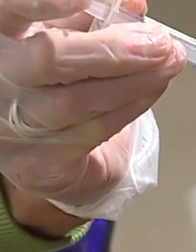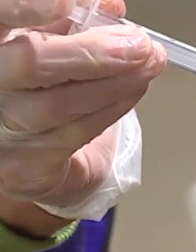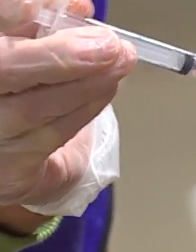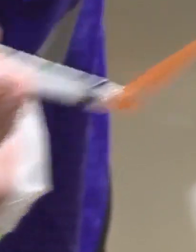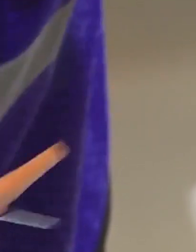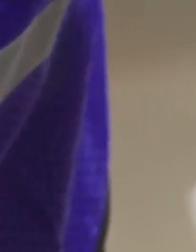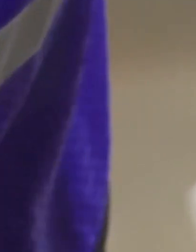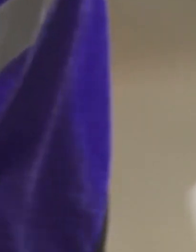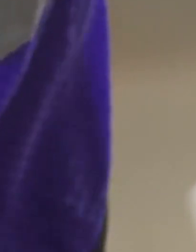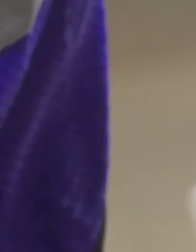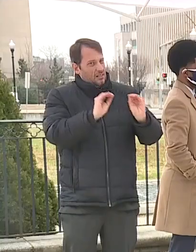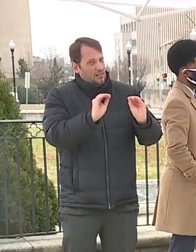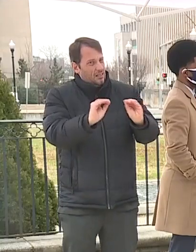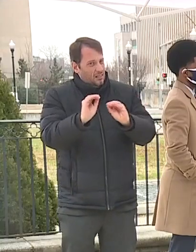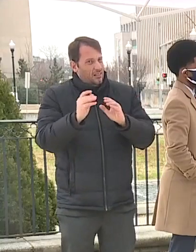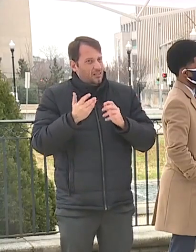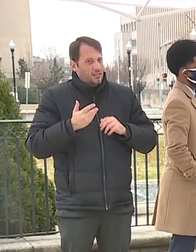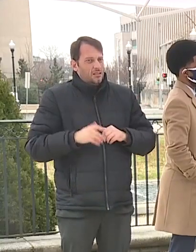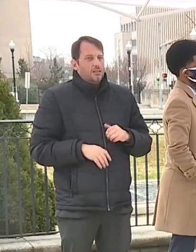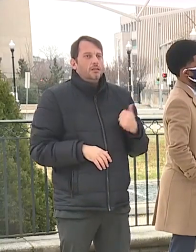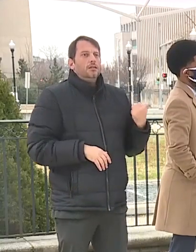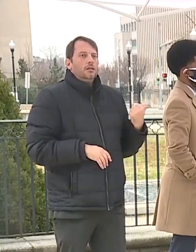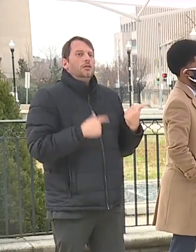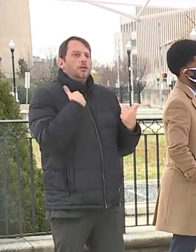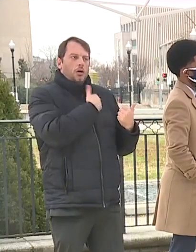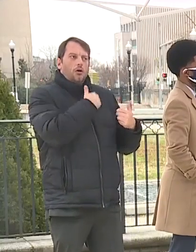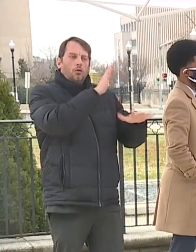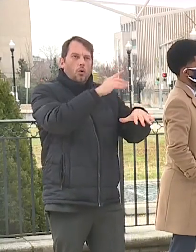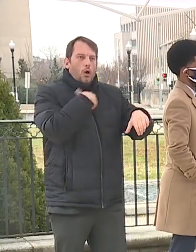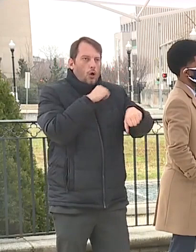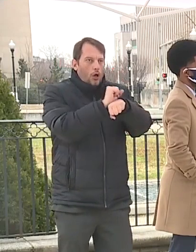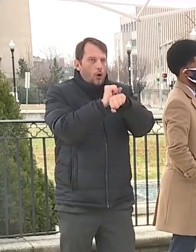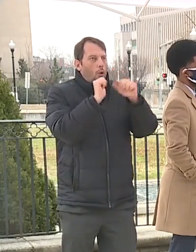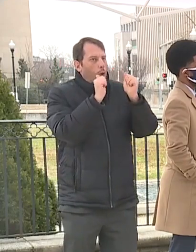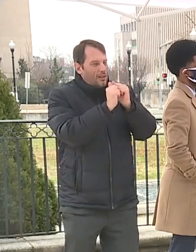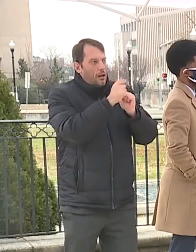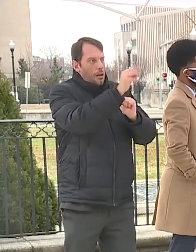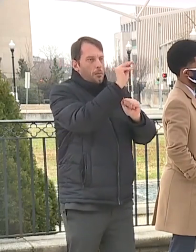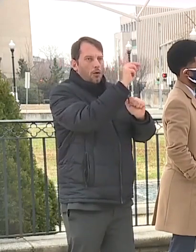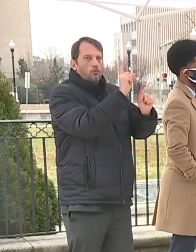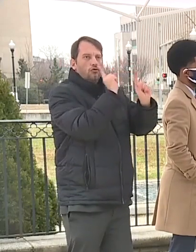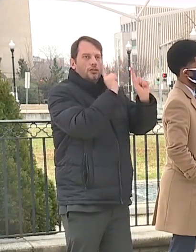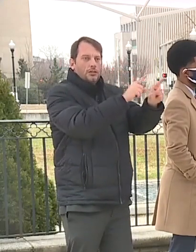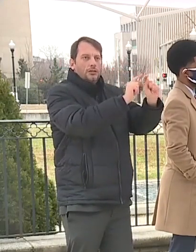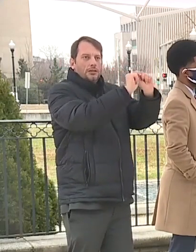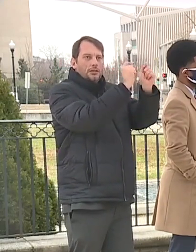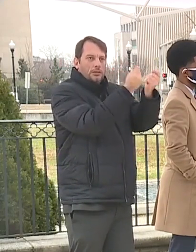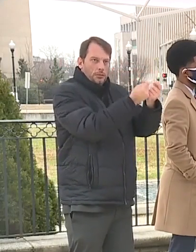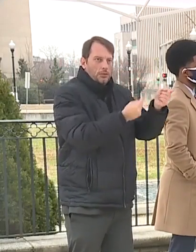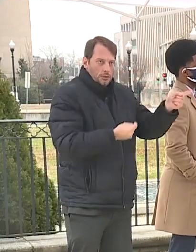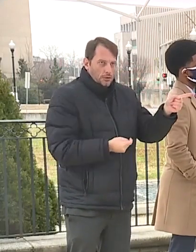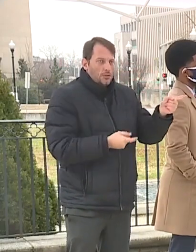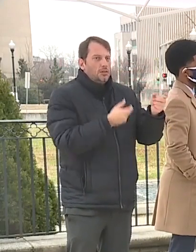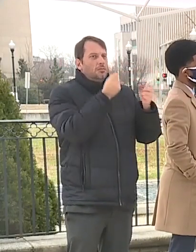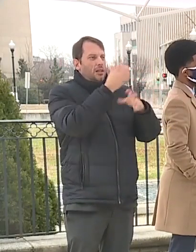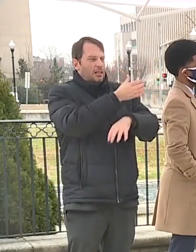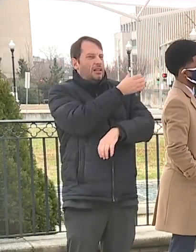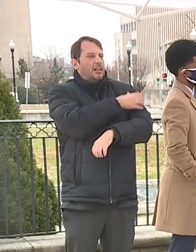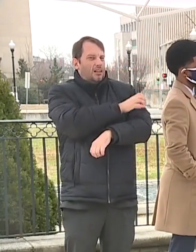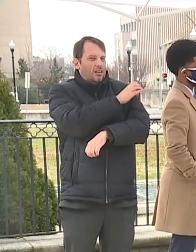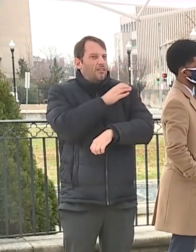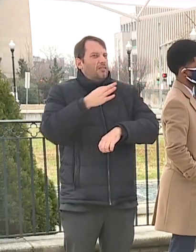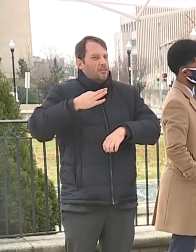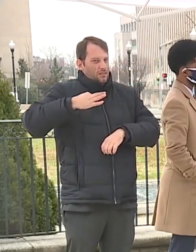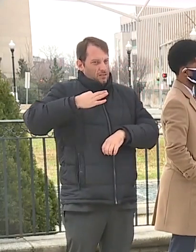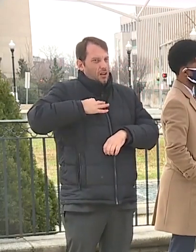commissioner says they have staff ready. Maryland Response has provided us with a number of clinical volunteers to help with support. We have clinical